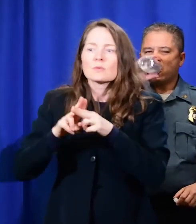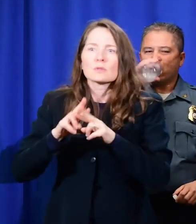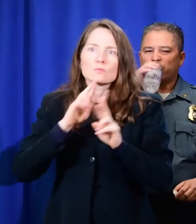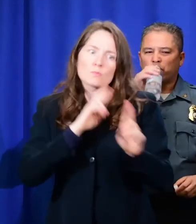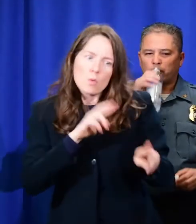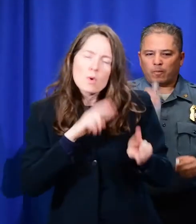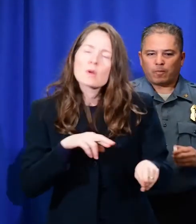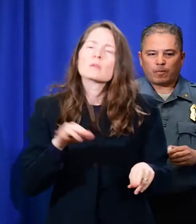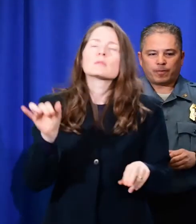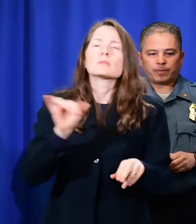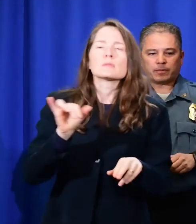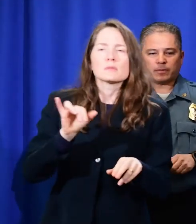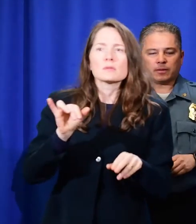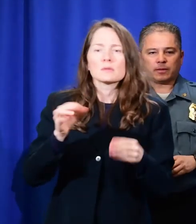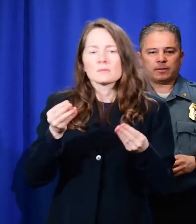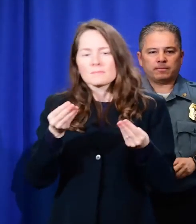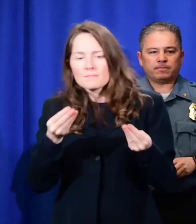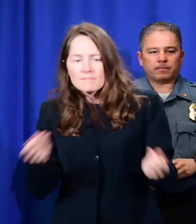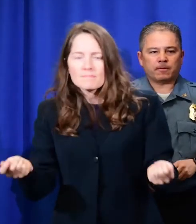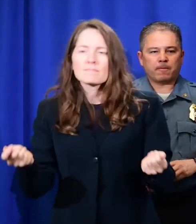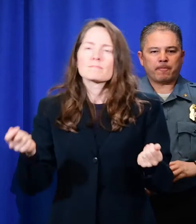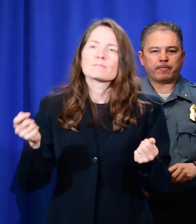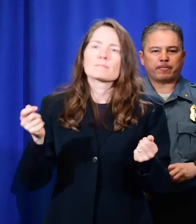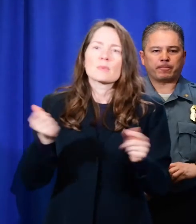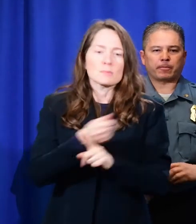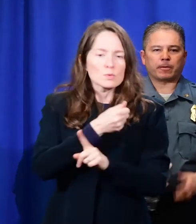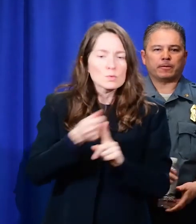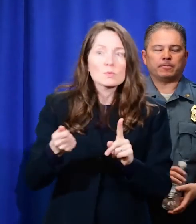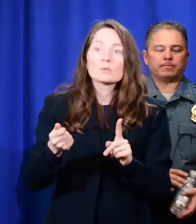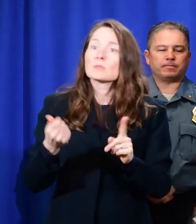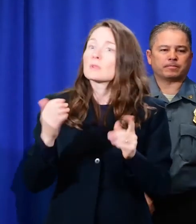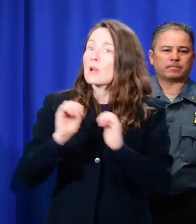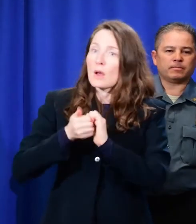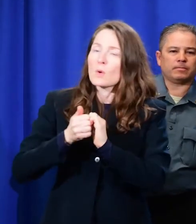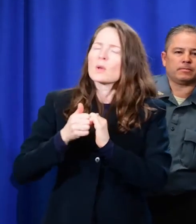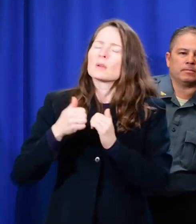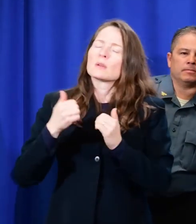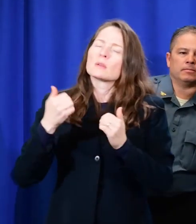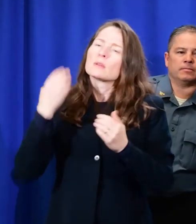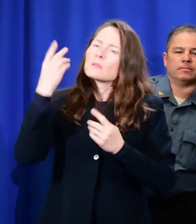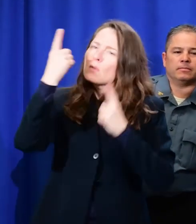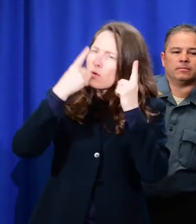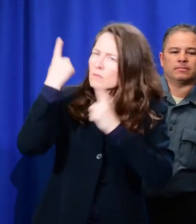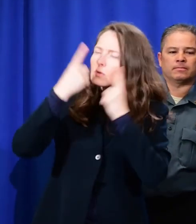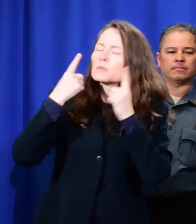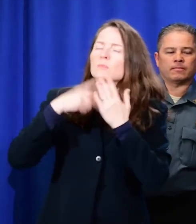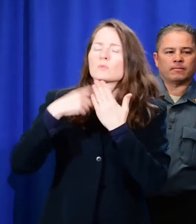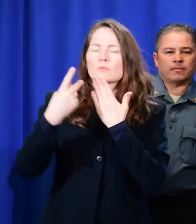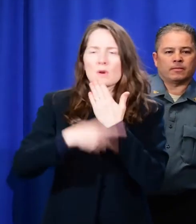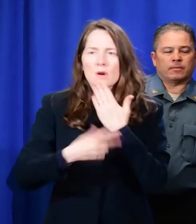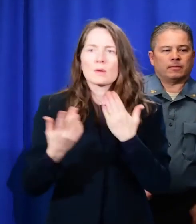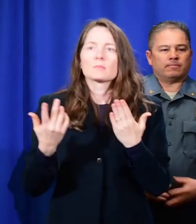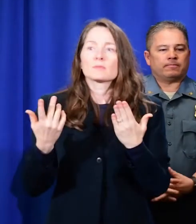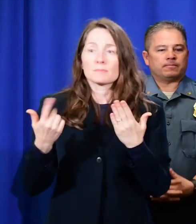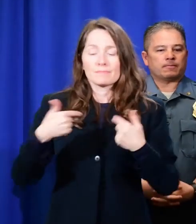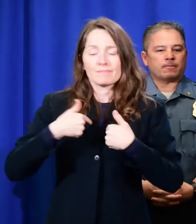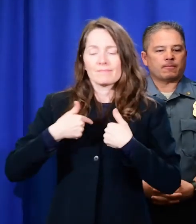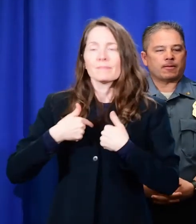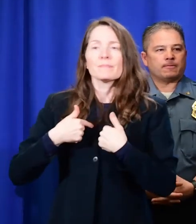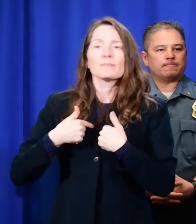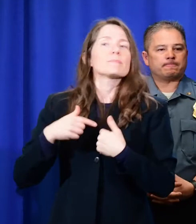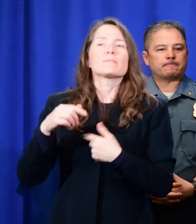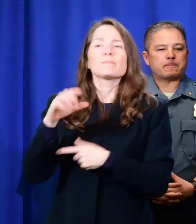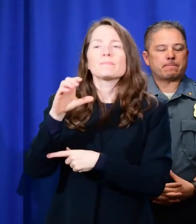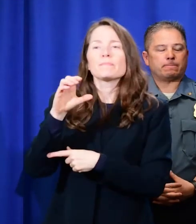our community through thoughtful programs, services, and legislation. Now, therefore, I, Calvin Ball, County